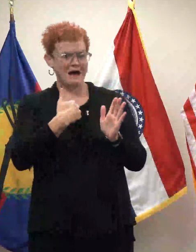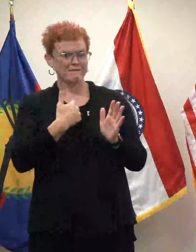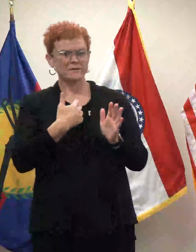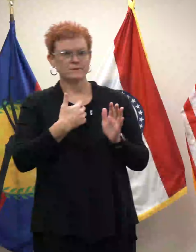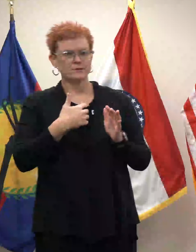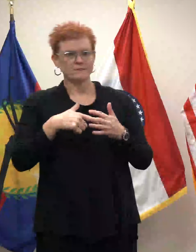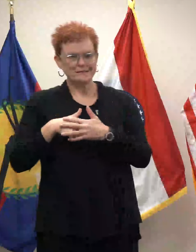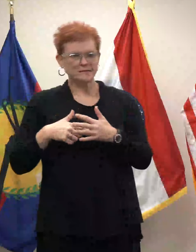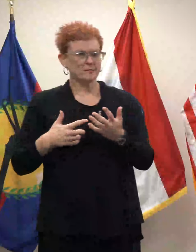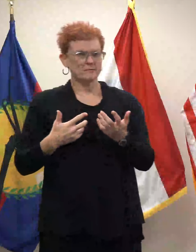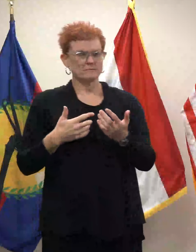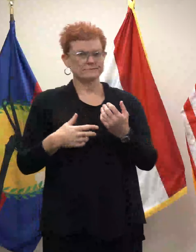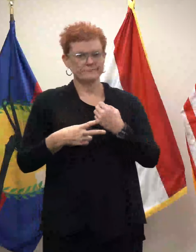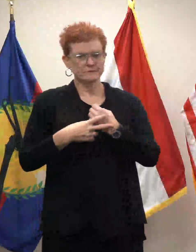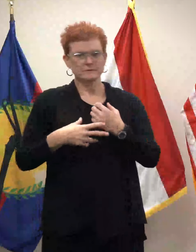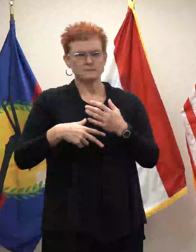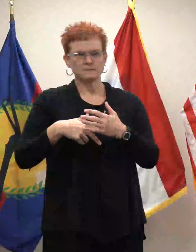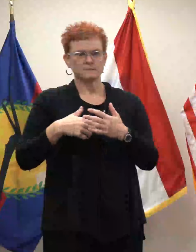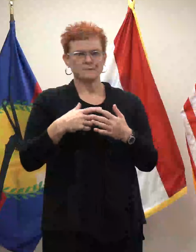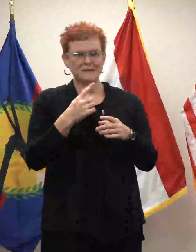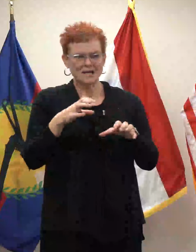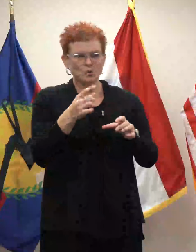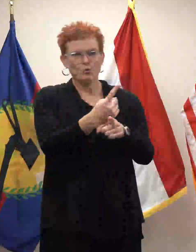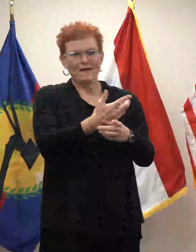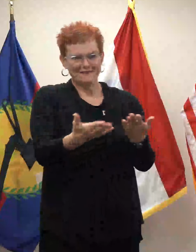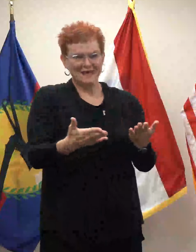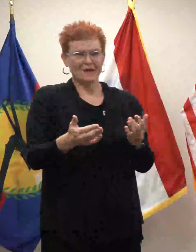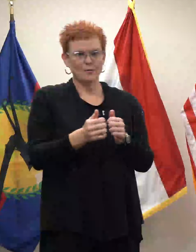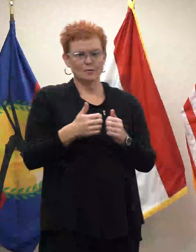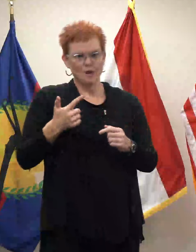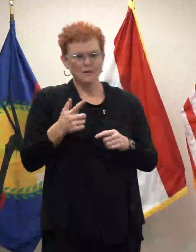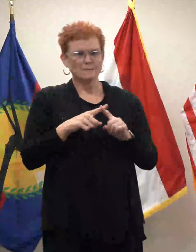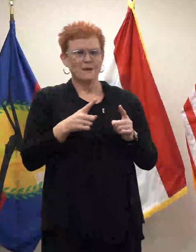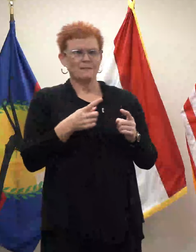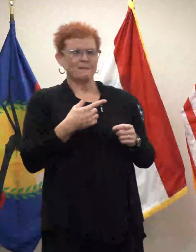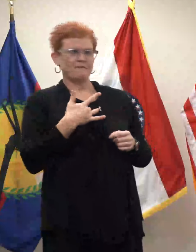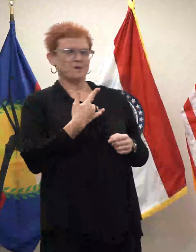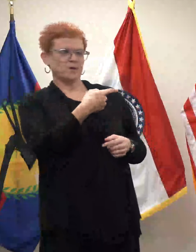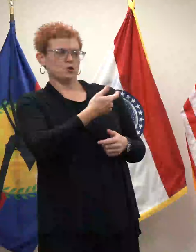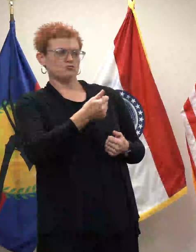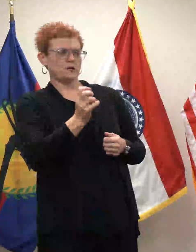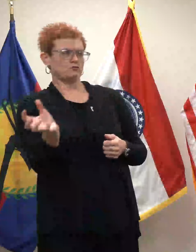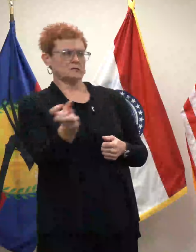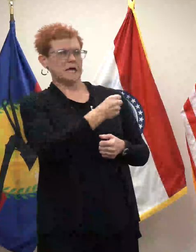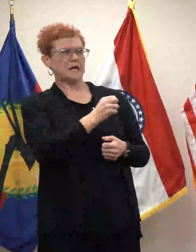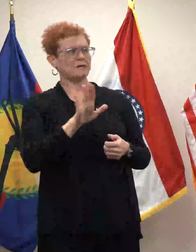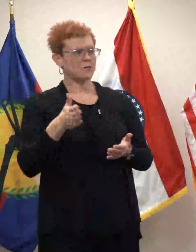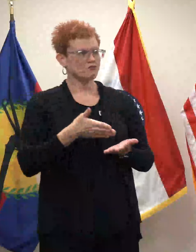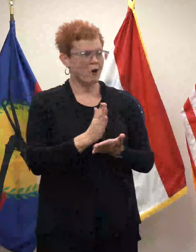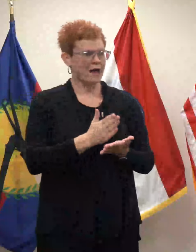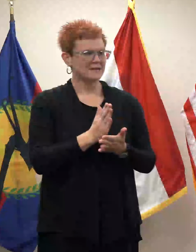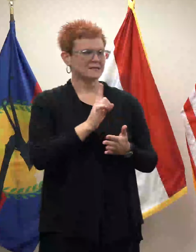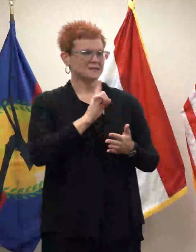know, whatever, they do the right thing, but yet they feel like you're trying to take their rights away